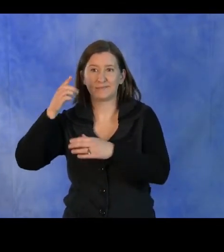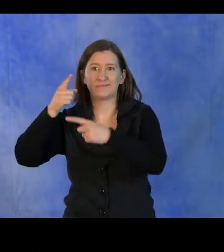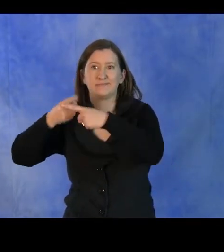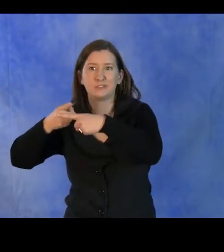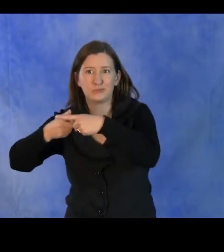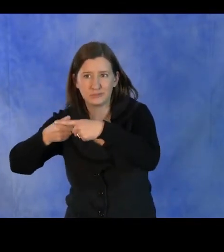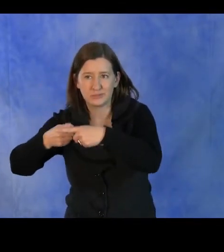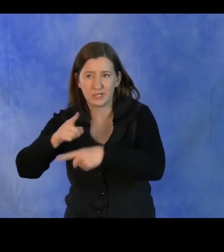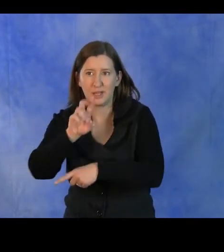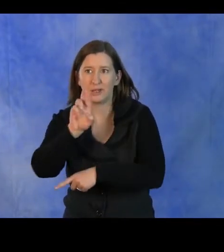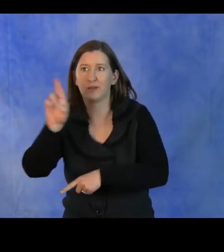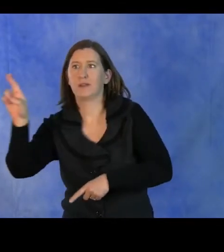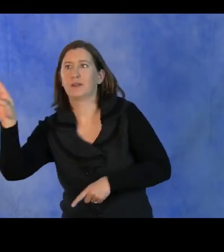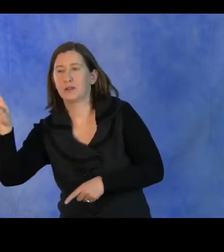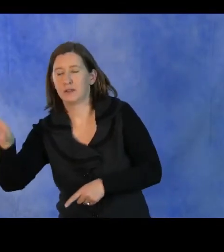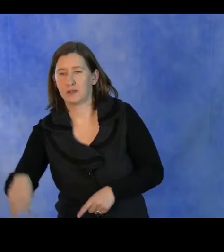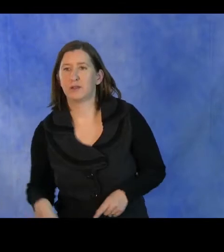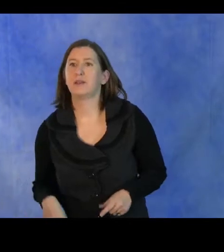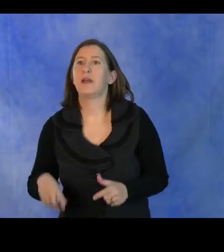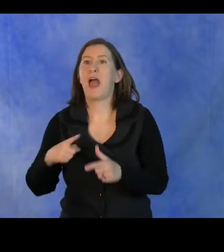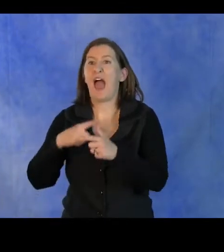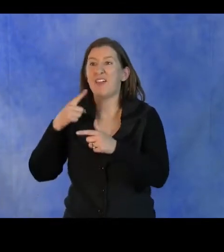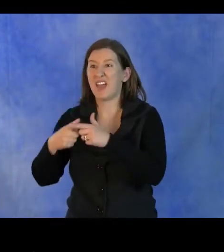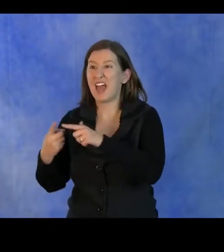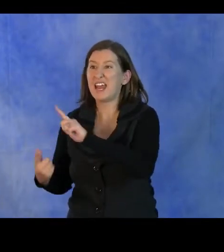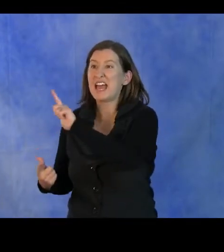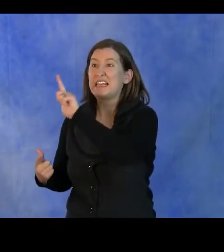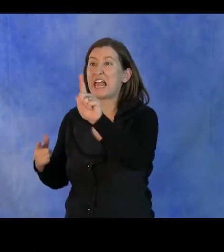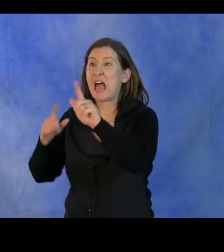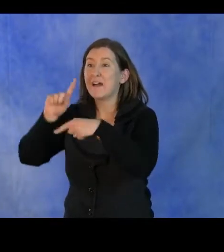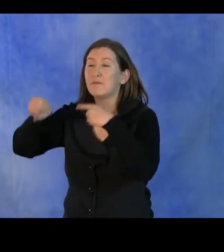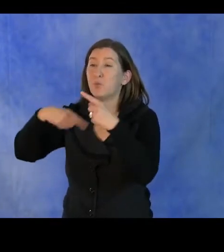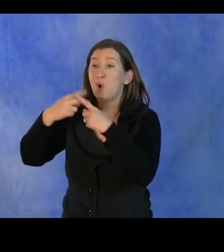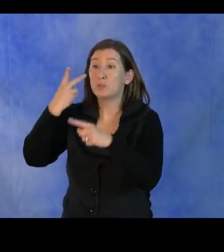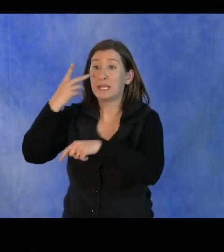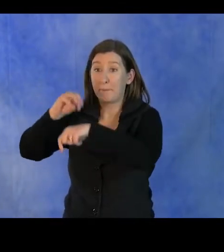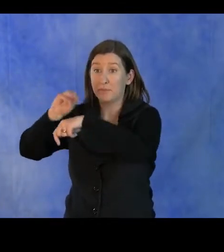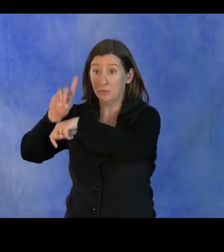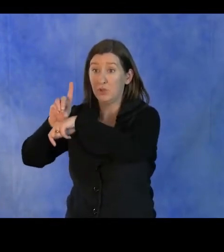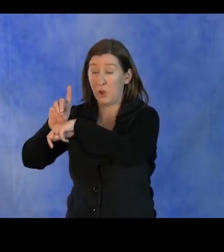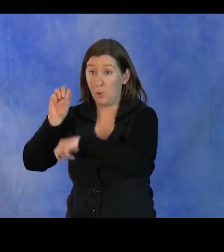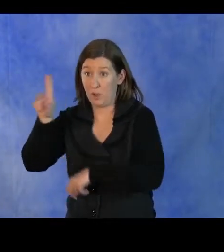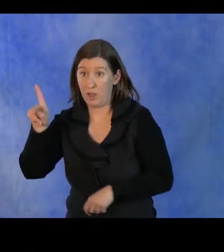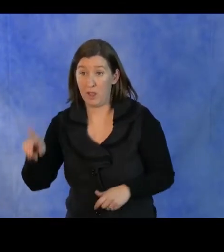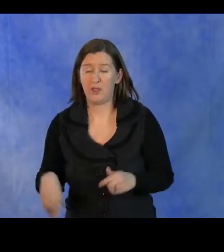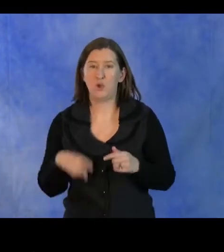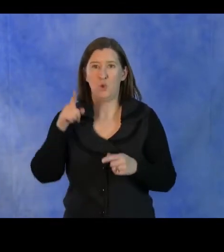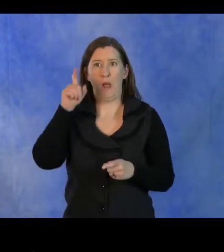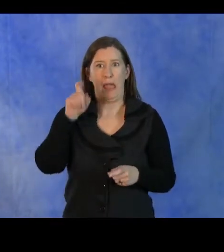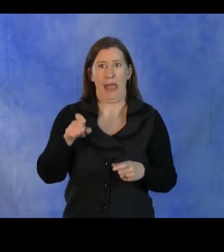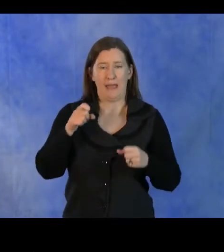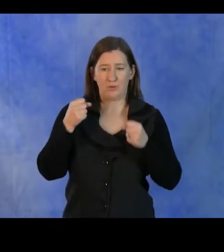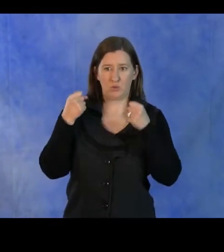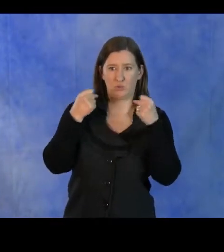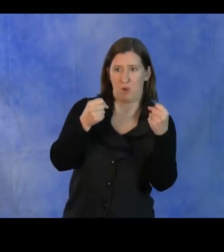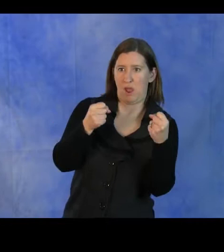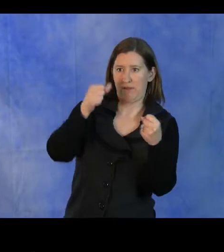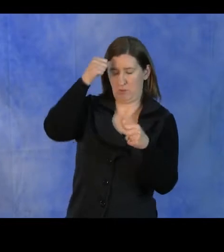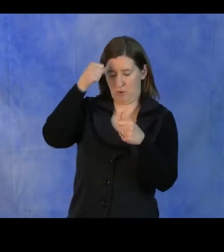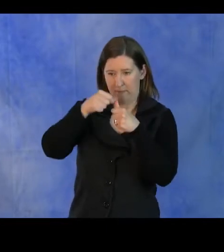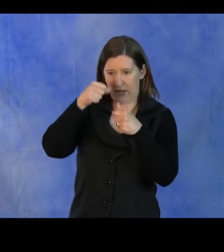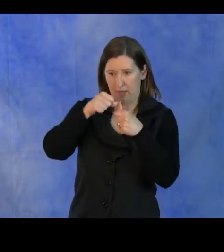at the second intersection, and then turn right, and then go left when you see the McDonald's. And